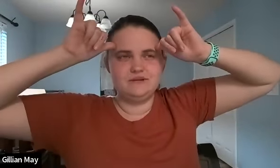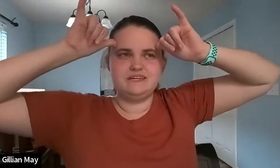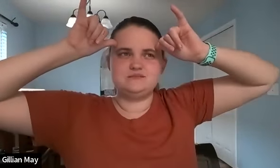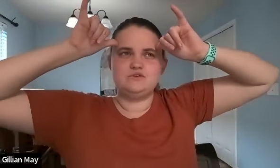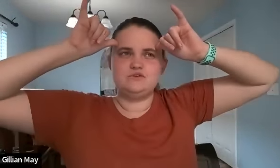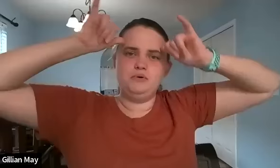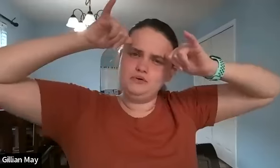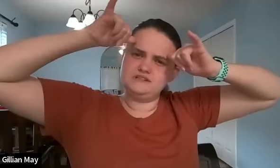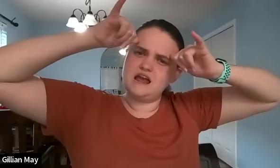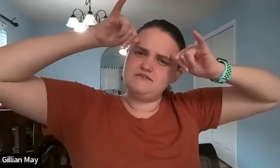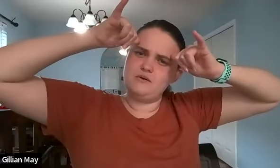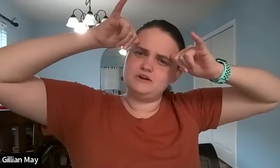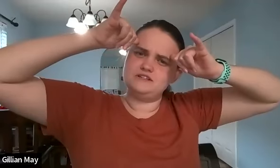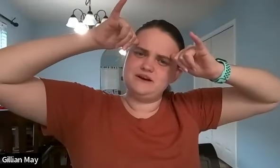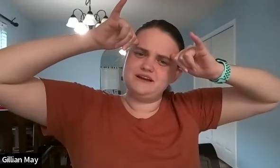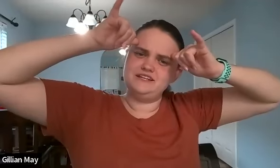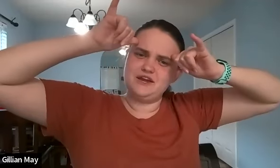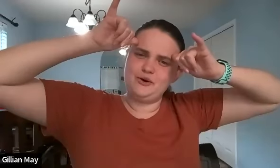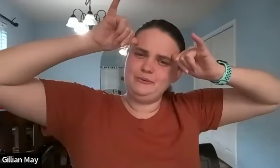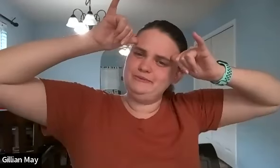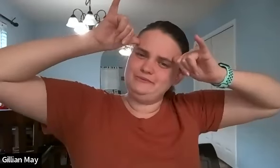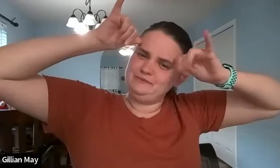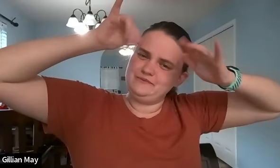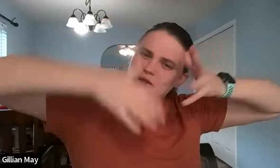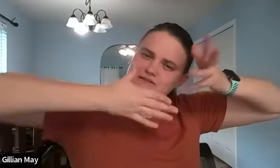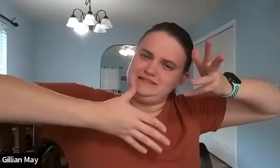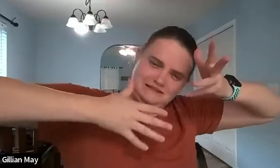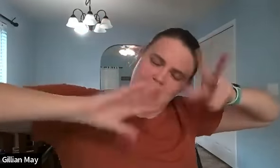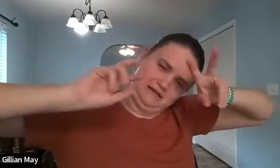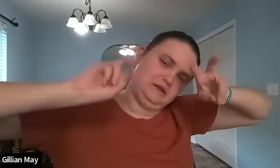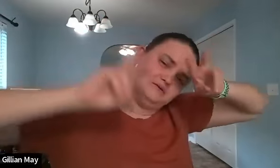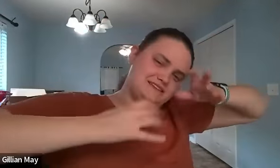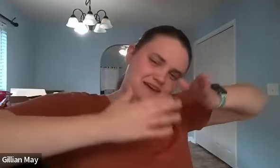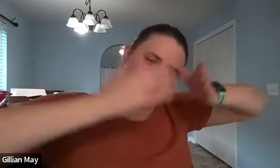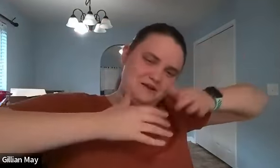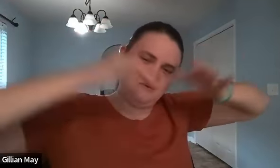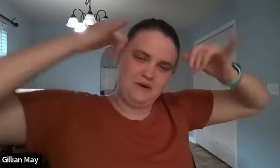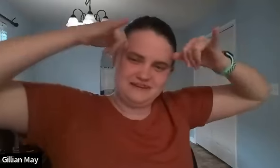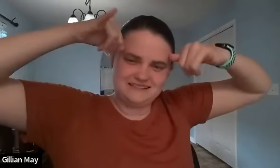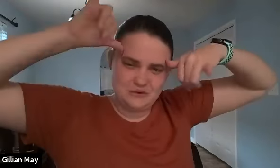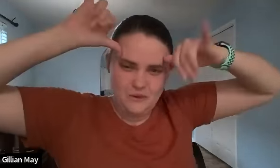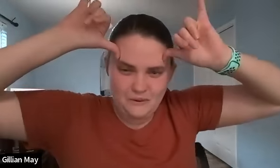really it's more the bulls that have the horns, but you know, close enough air quoting it, so